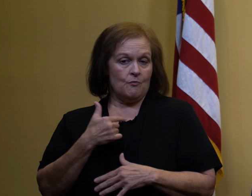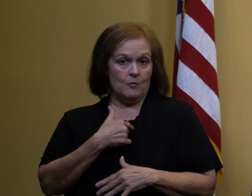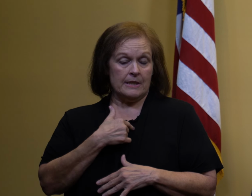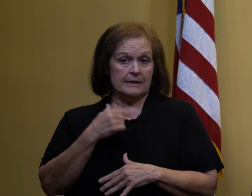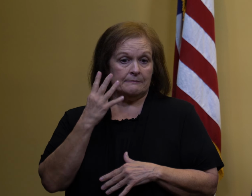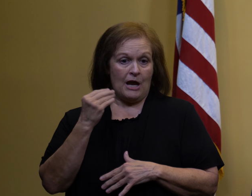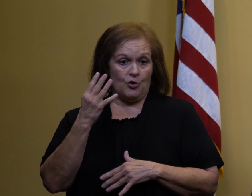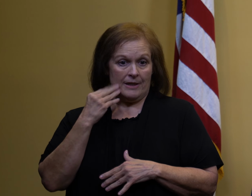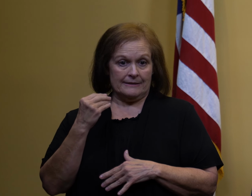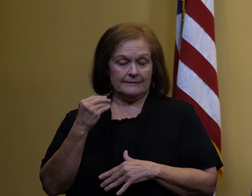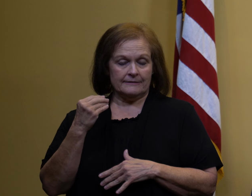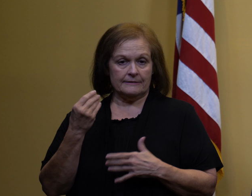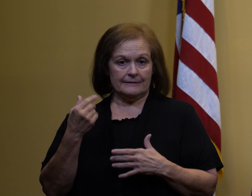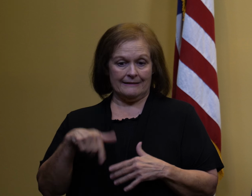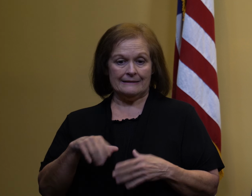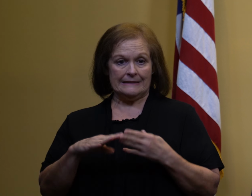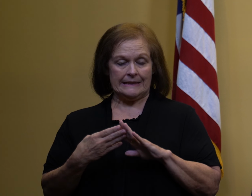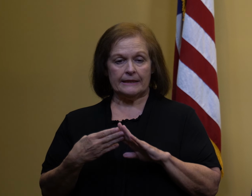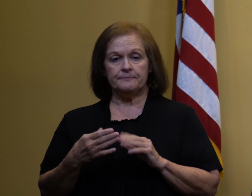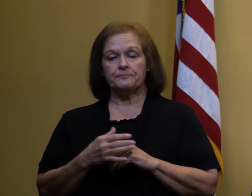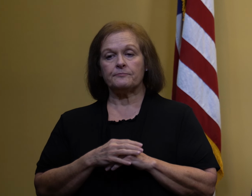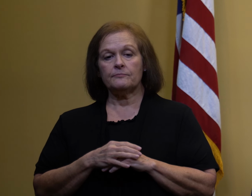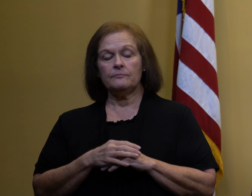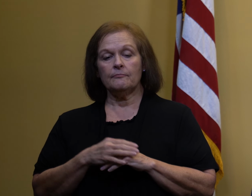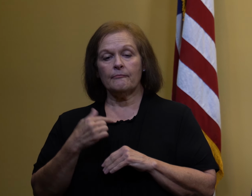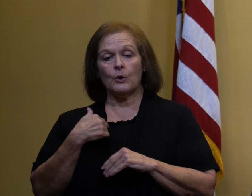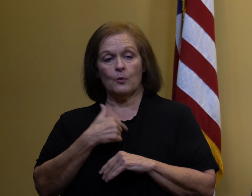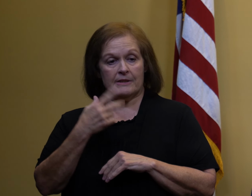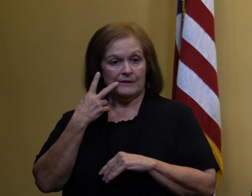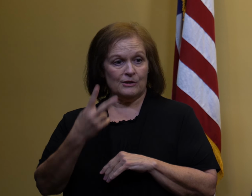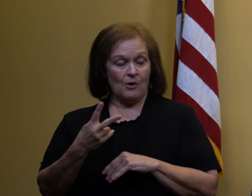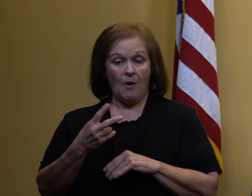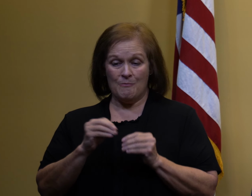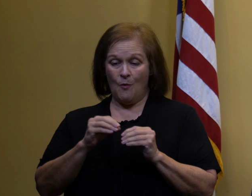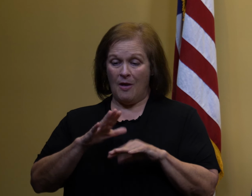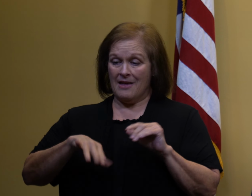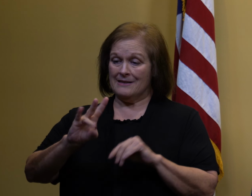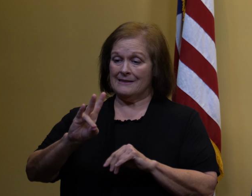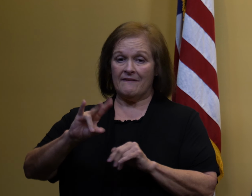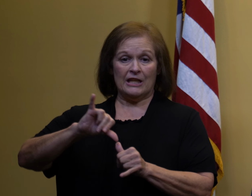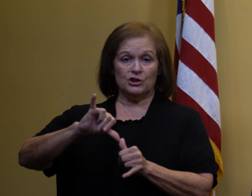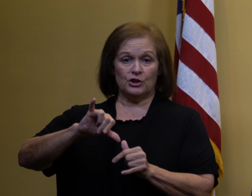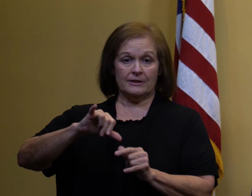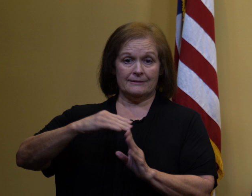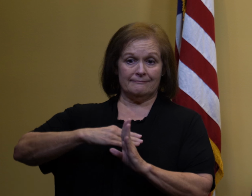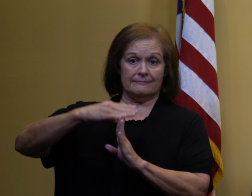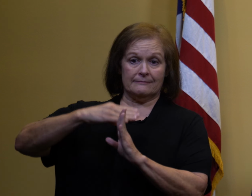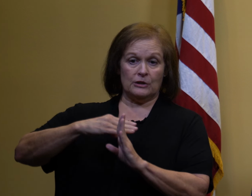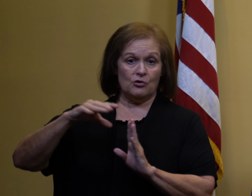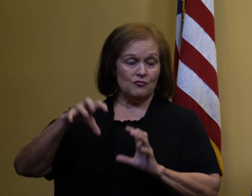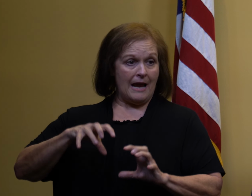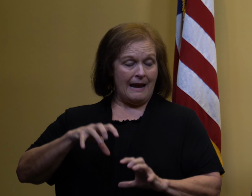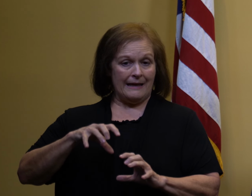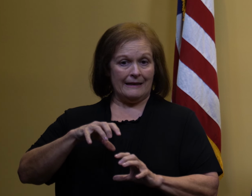experience in our city, and where we saw areas with more than 7 inches of rain in as little as